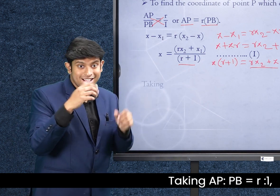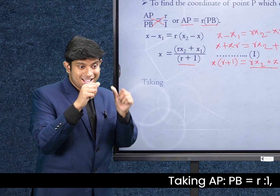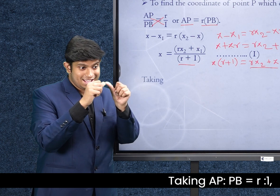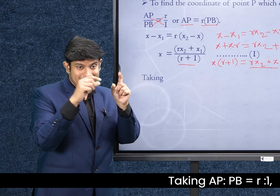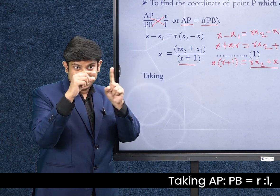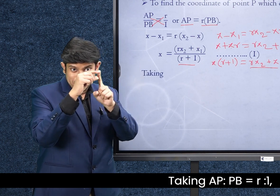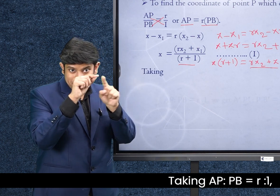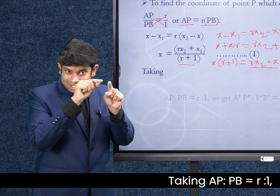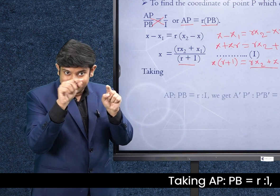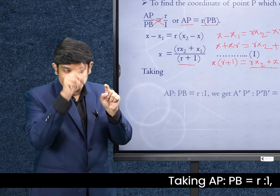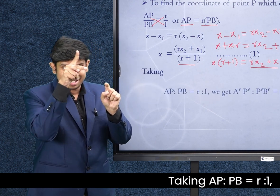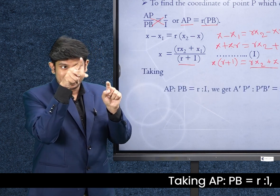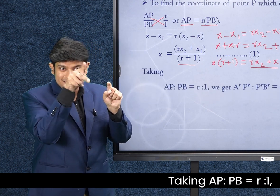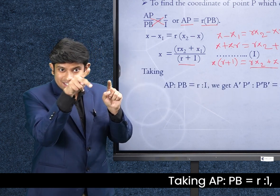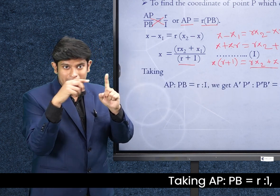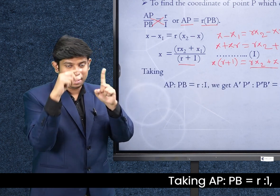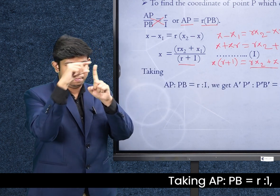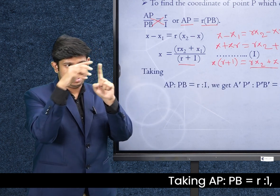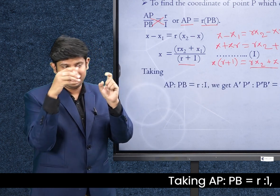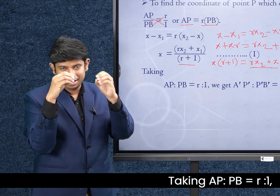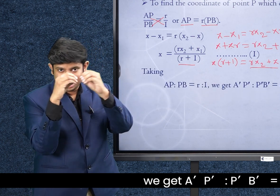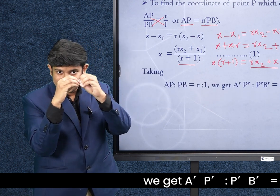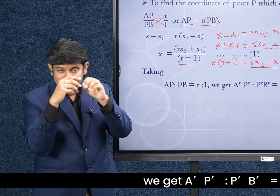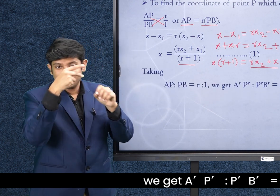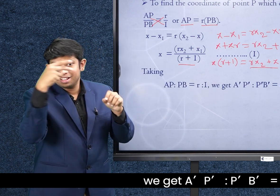Taking AP is to PB is equal to R is to 1.